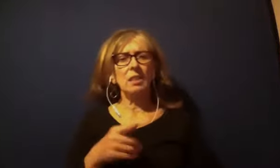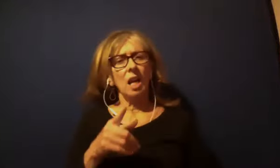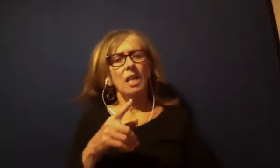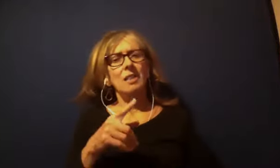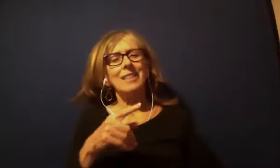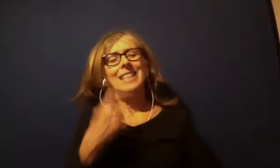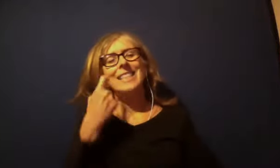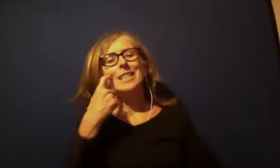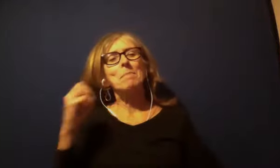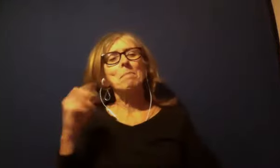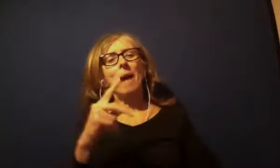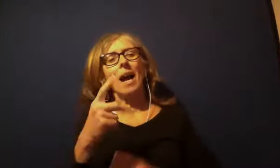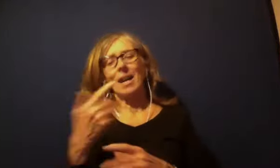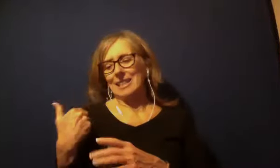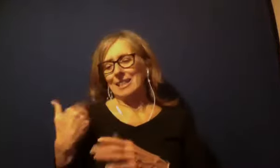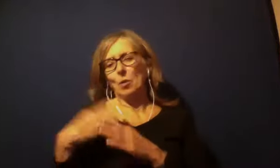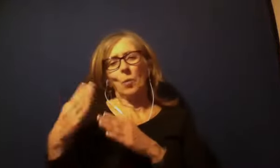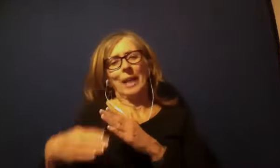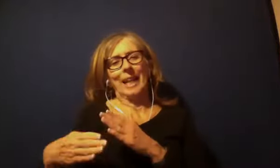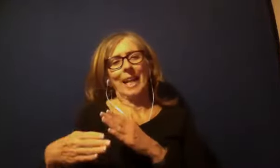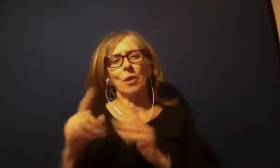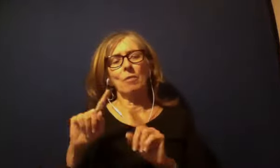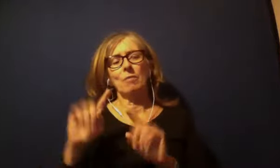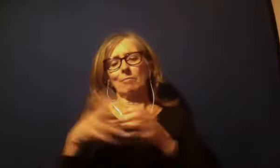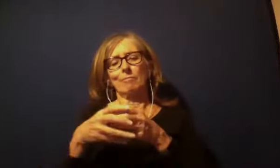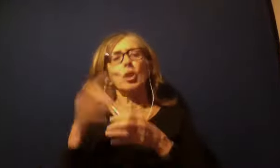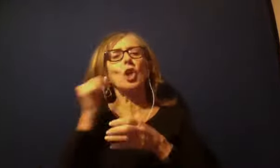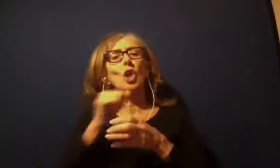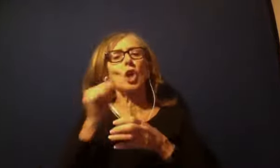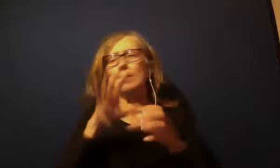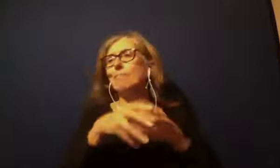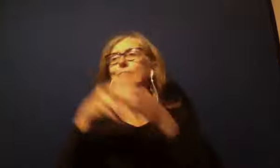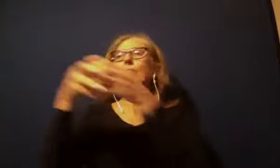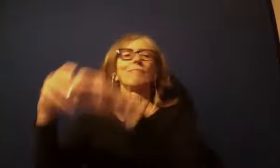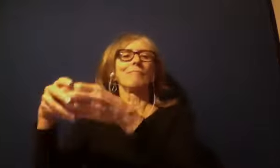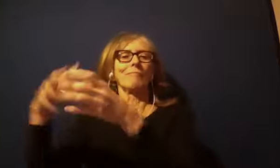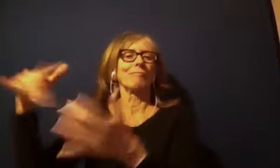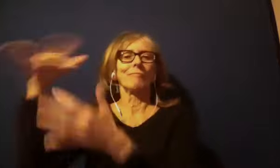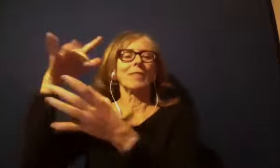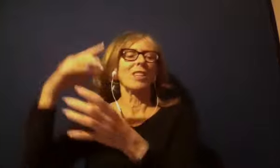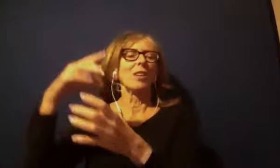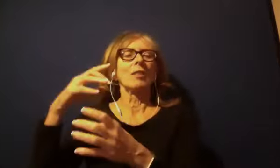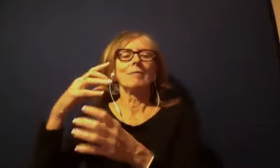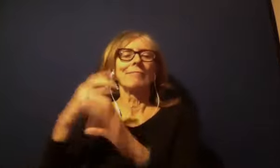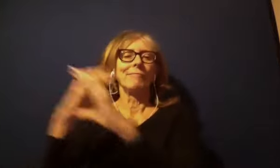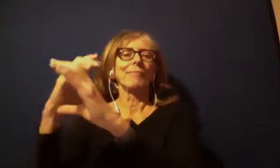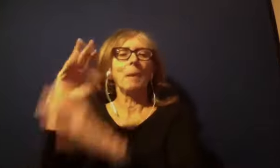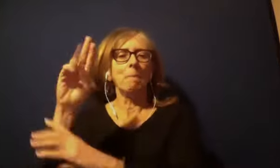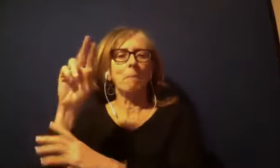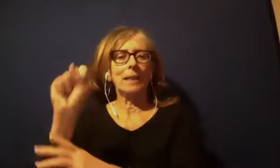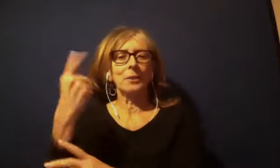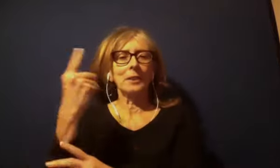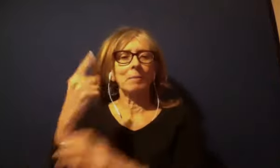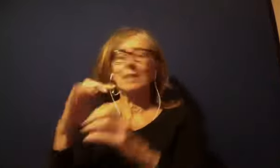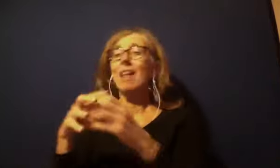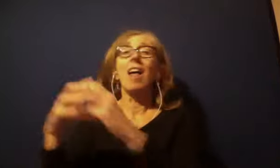a girls talk weekend up in Sydney. And they'd all gone away in a bus together or, a van together that they hired, and they